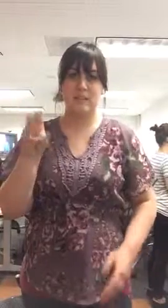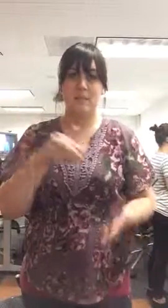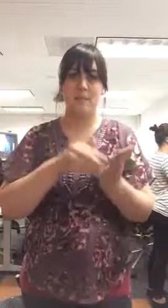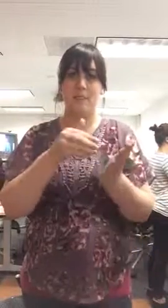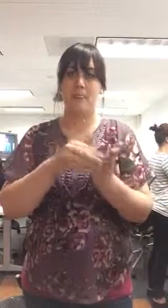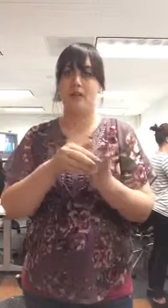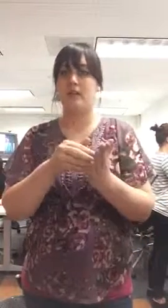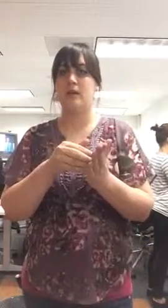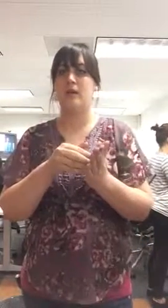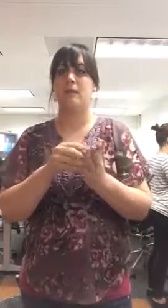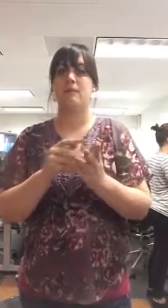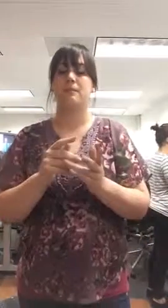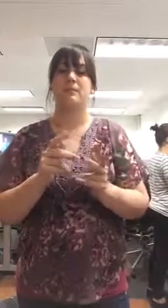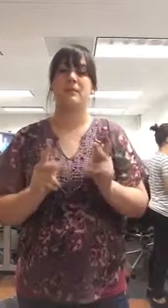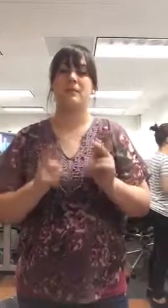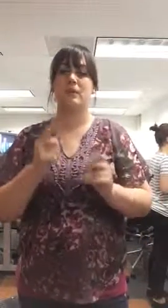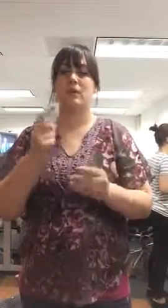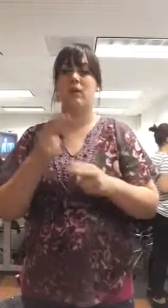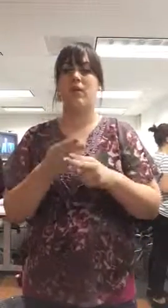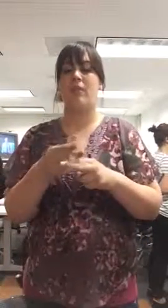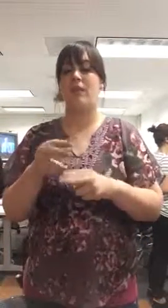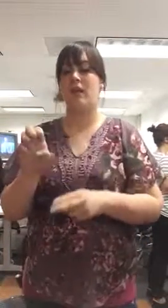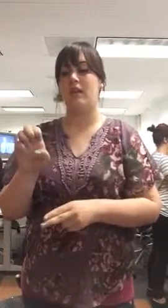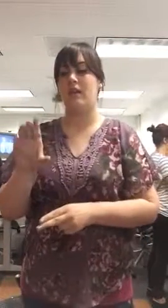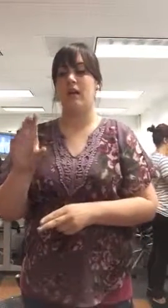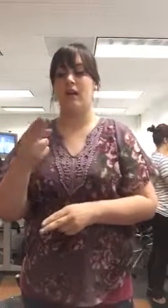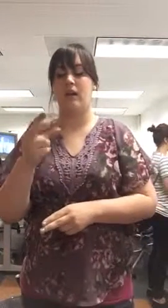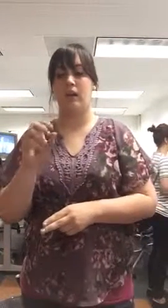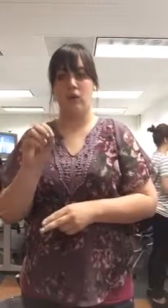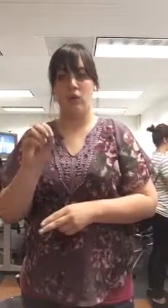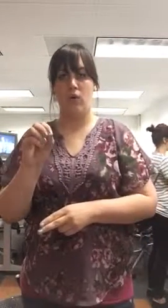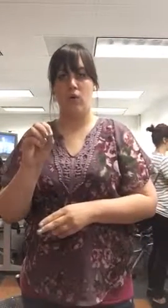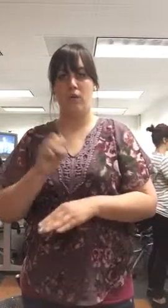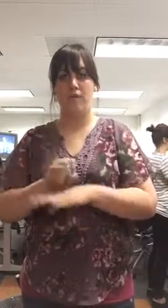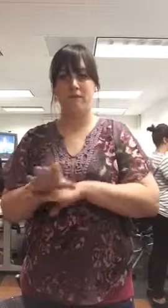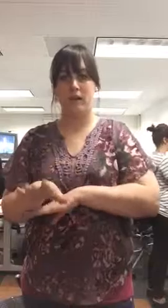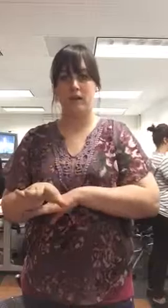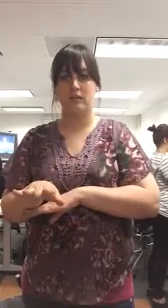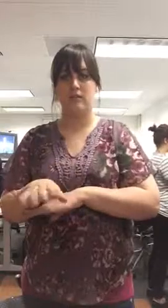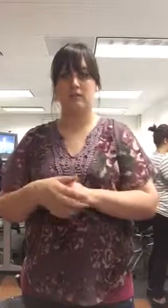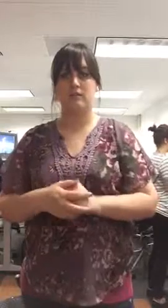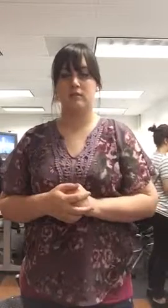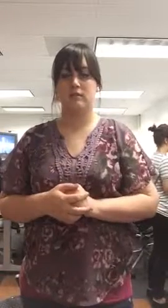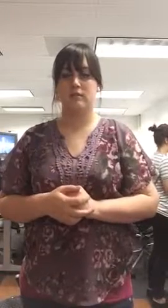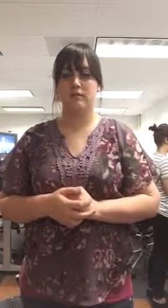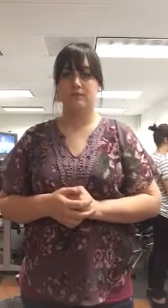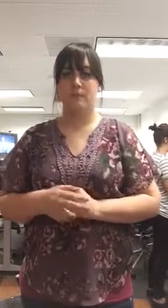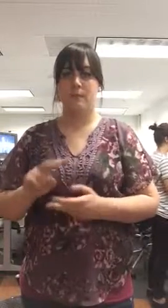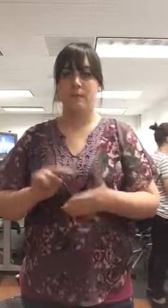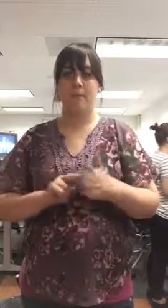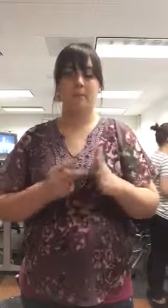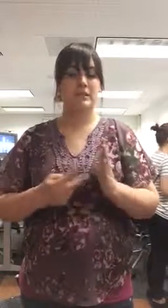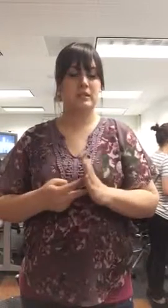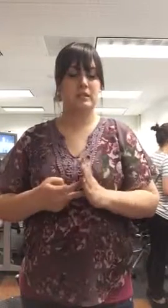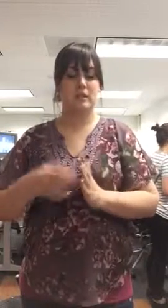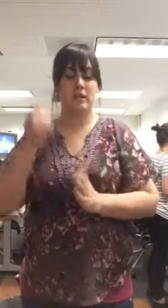call that is an echo effect. All an echo effect is means if my father